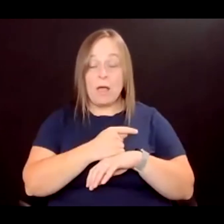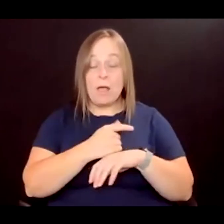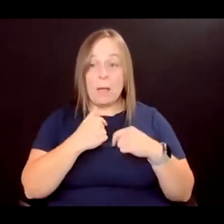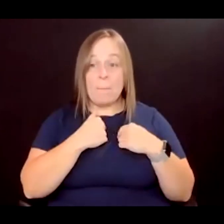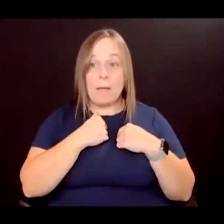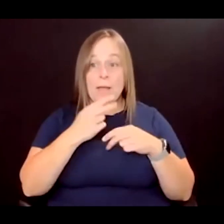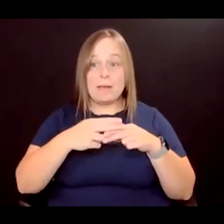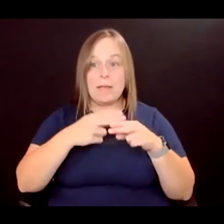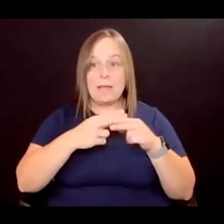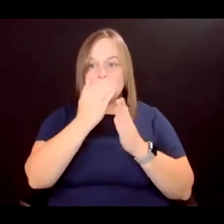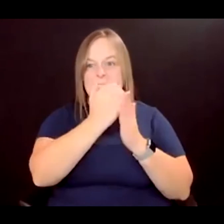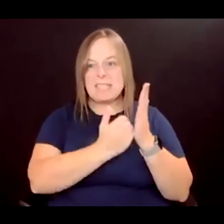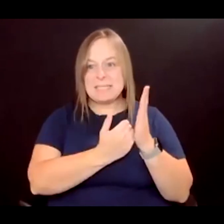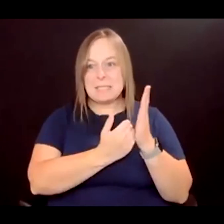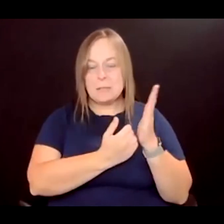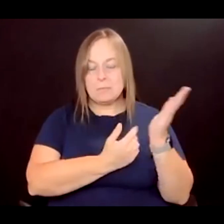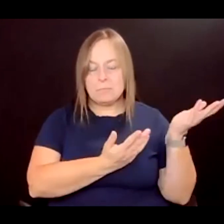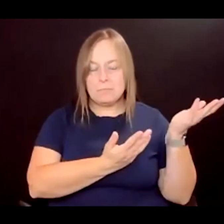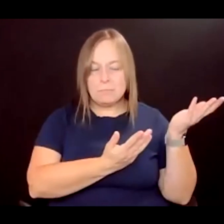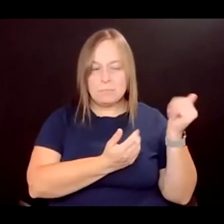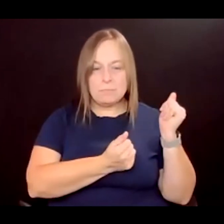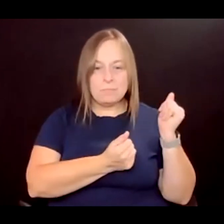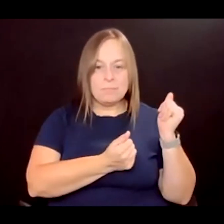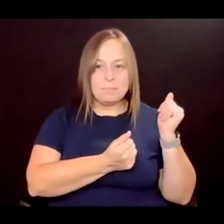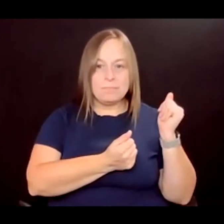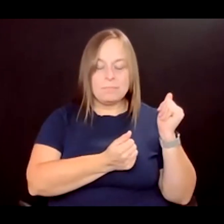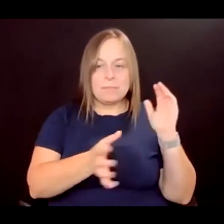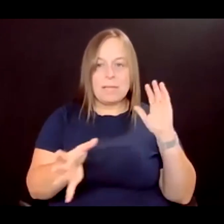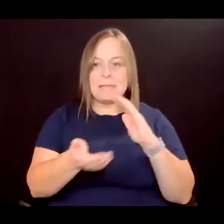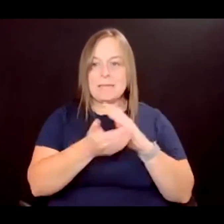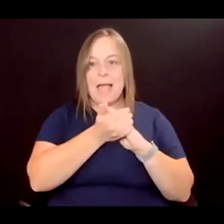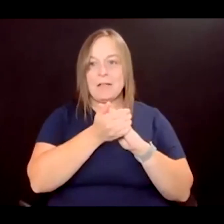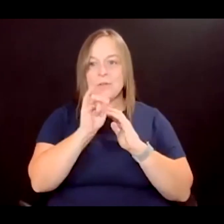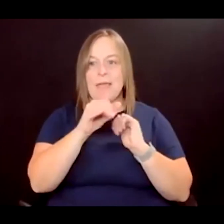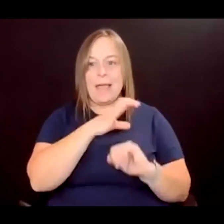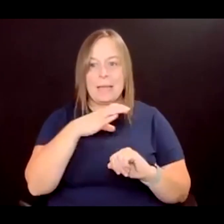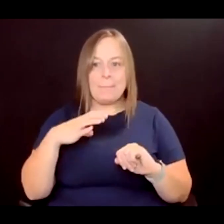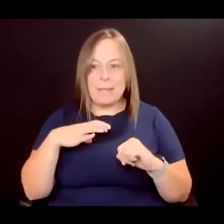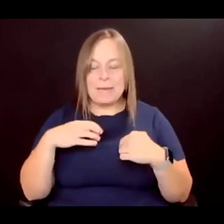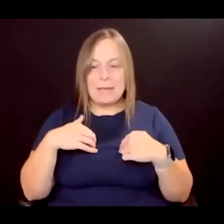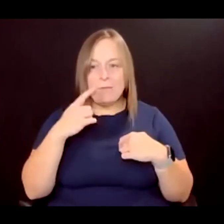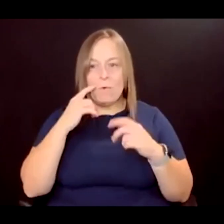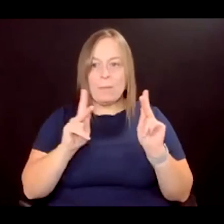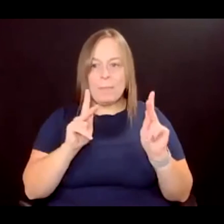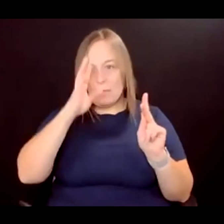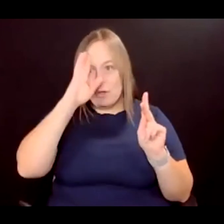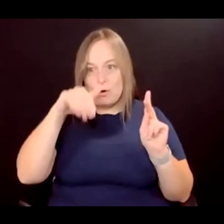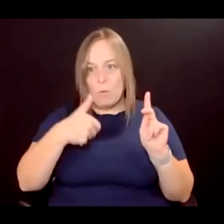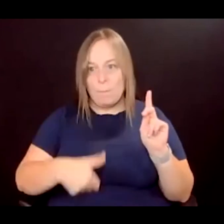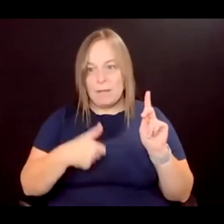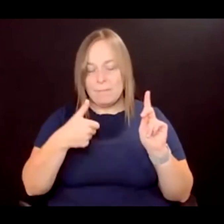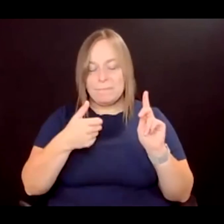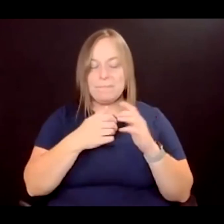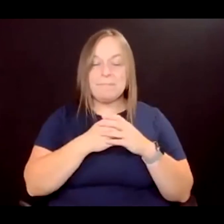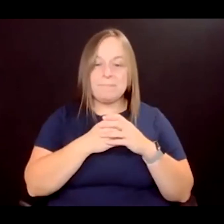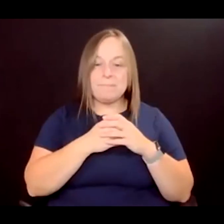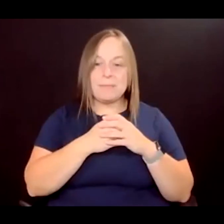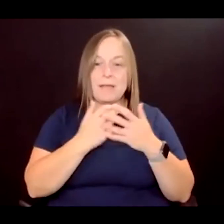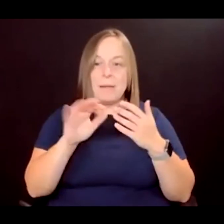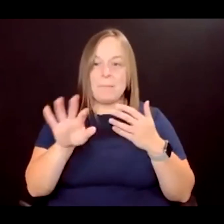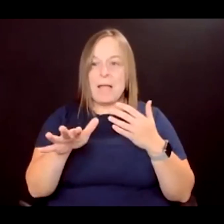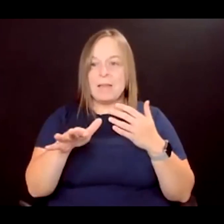You can't get up into a building to have somebody said they wanted to be a foodie. You can't be a foodie with your partner who's in a wheelchair. That